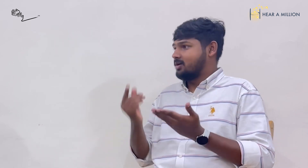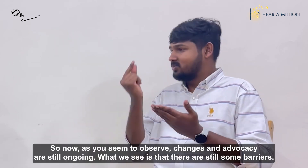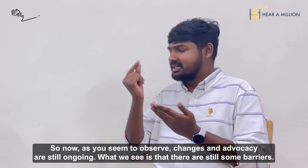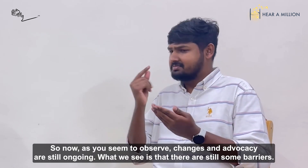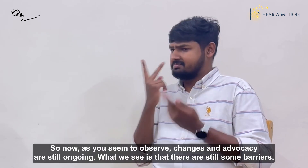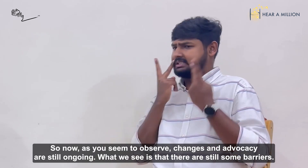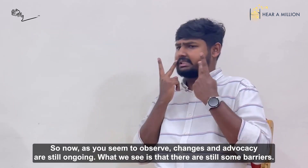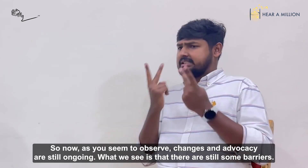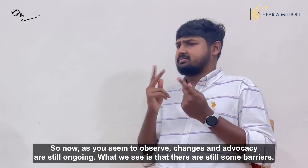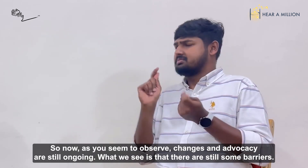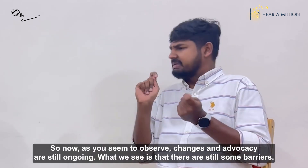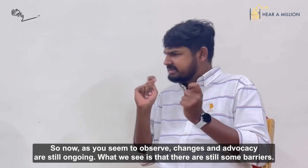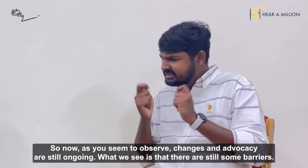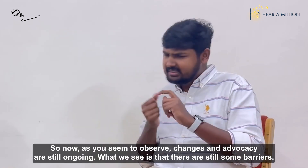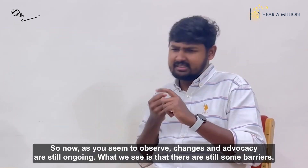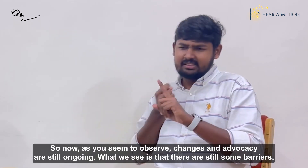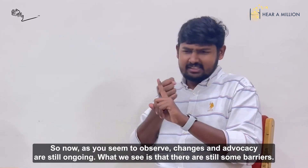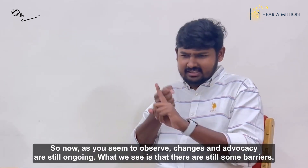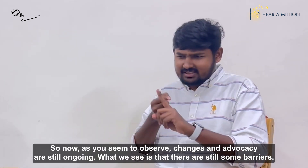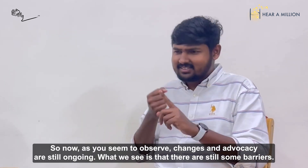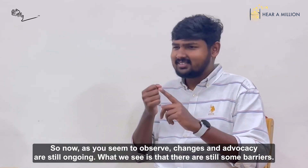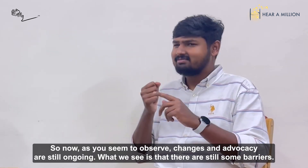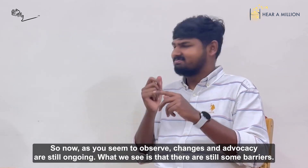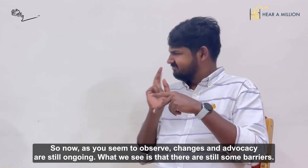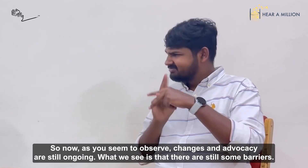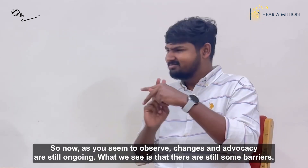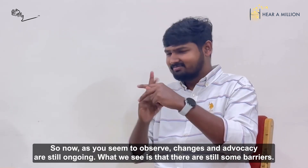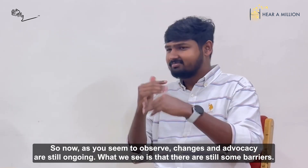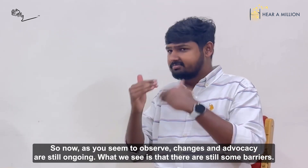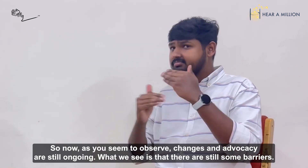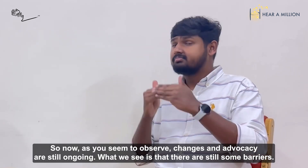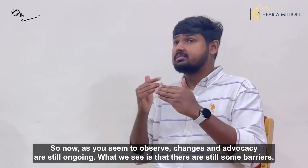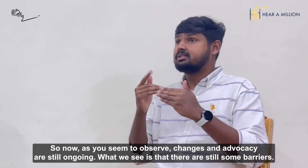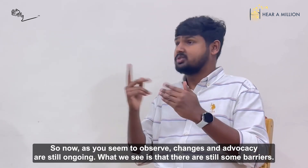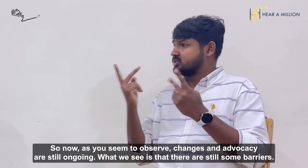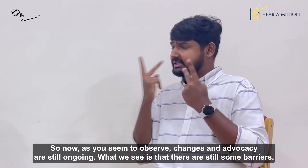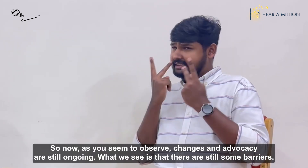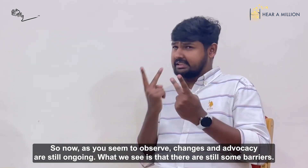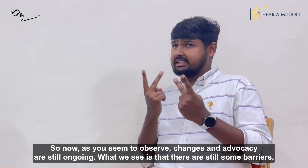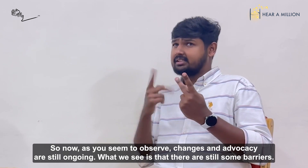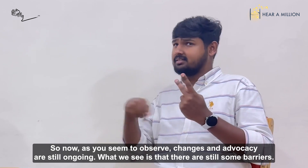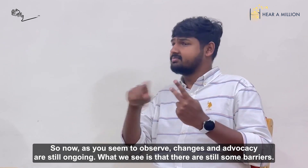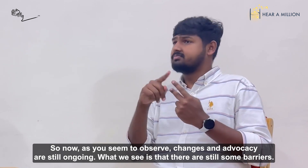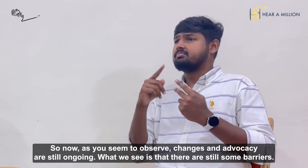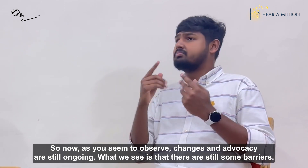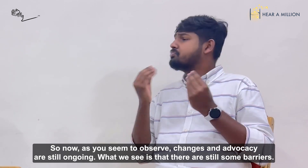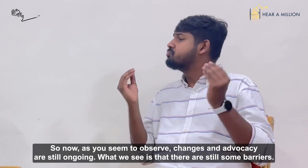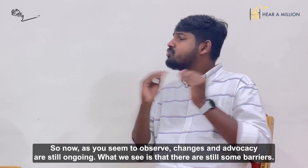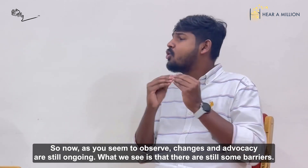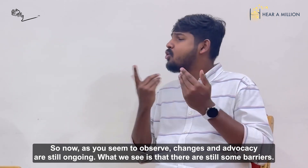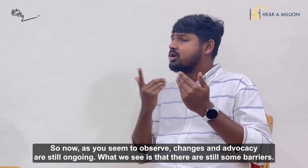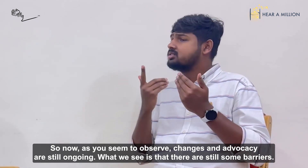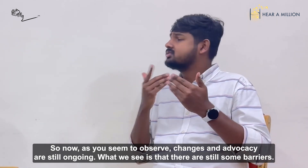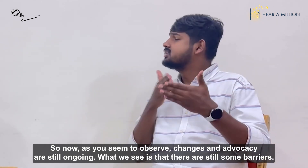So now, as you seem to observe, changes and advocacy are still ongoing. What we see is that there are still some barriers.